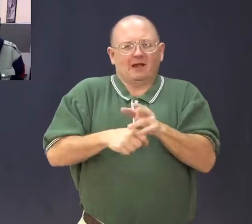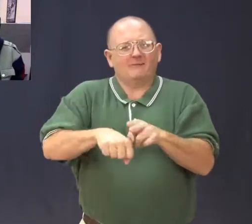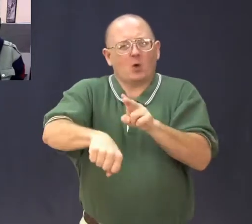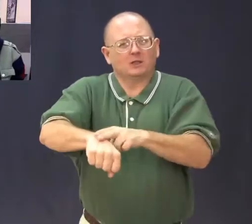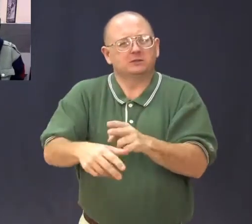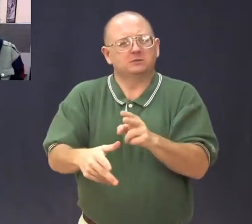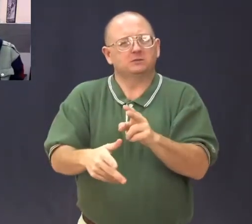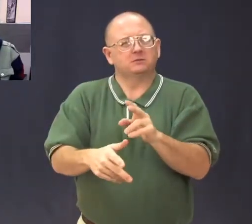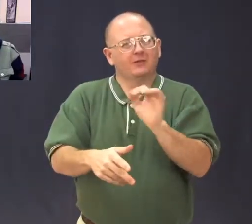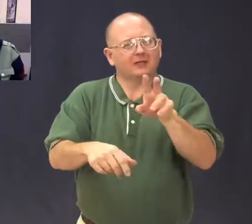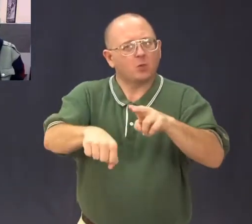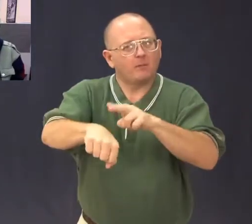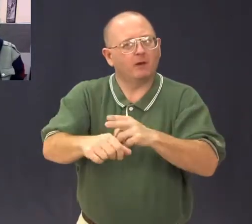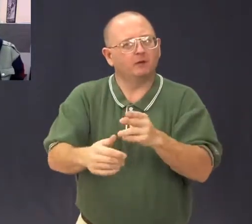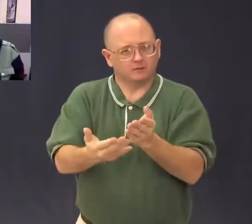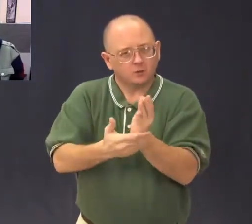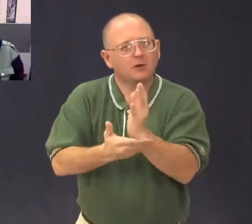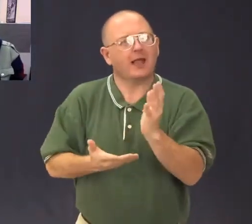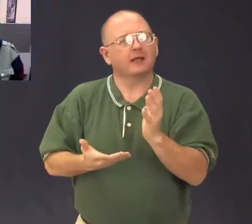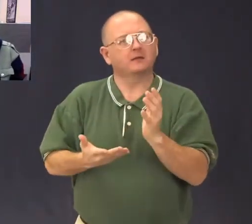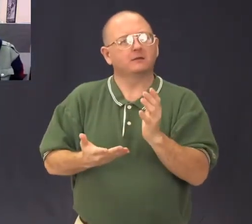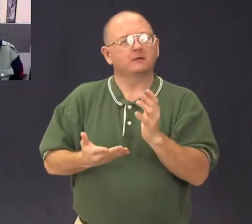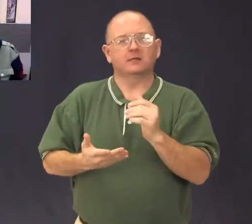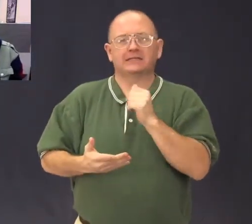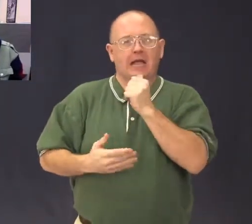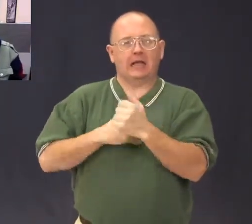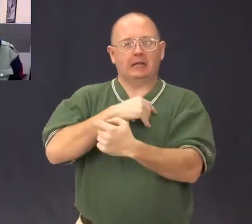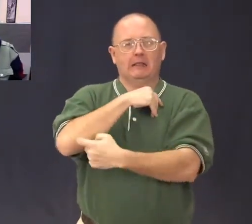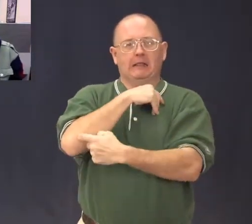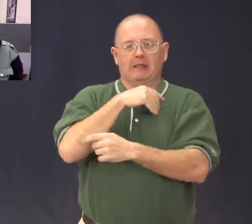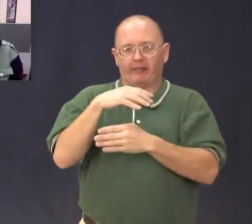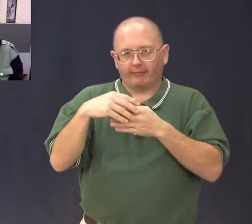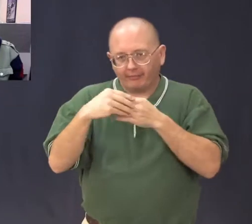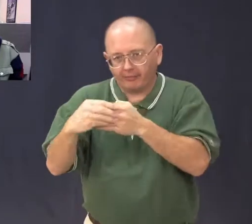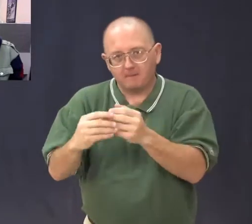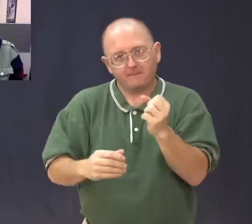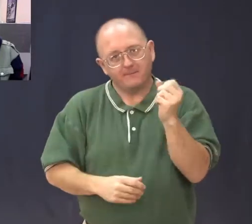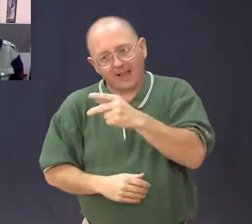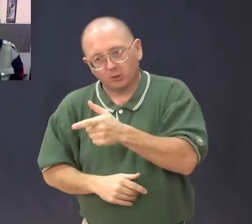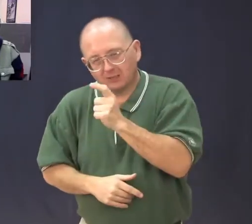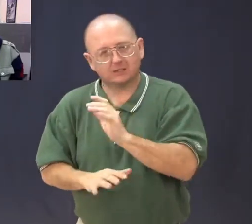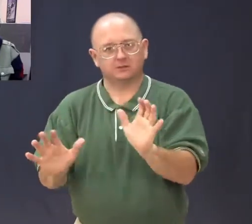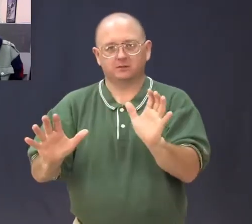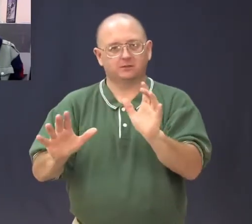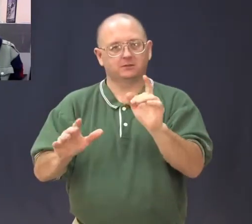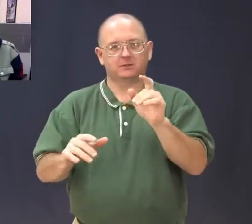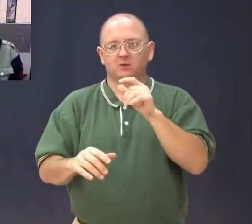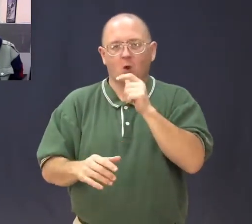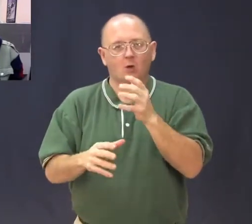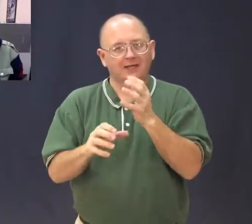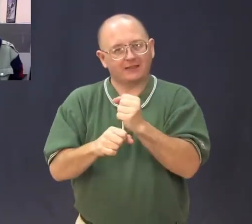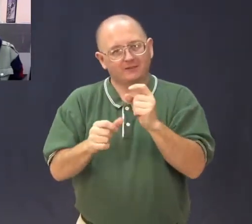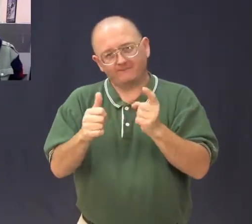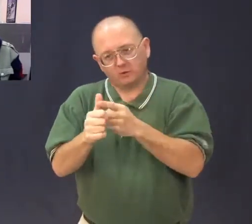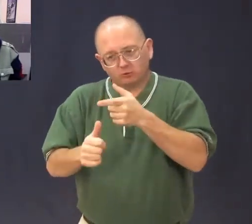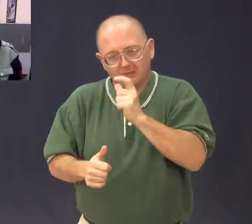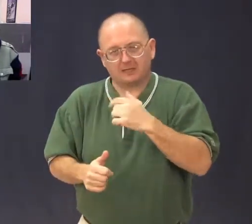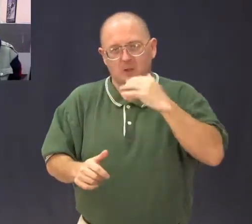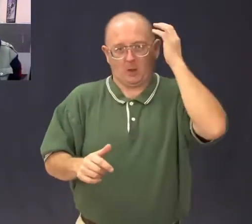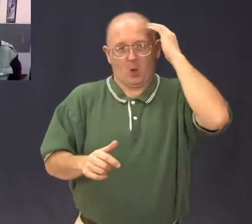with. And it's very stressful, but that's normal. That's totally fine to see the temptation, but you just can't follow